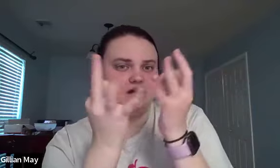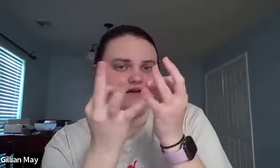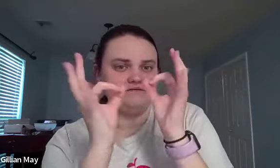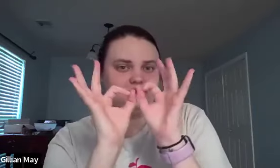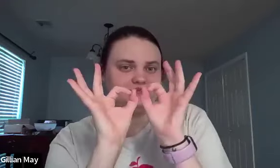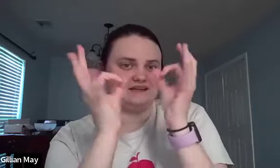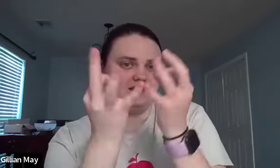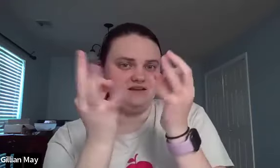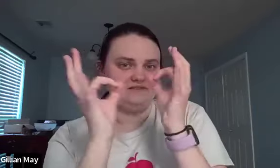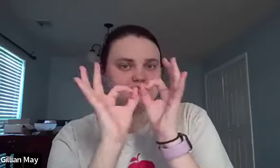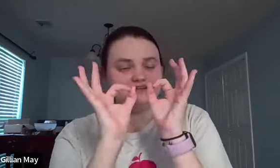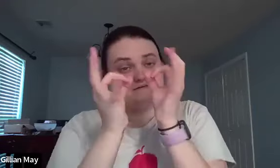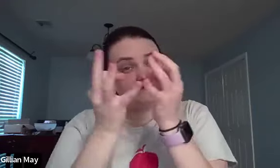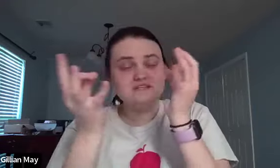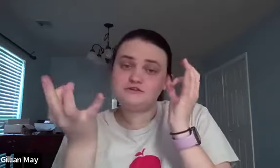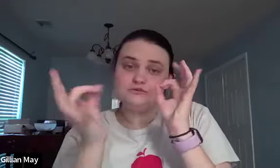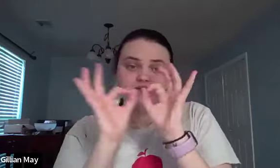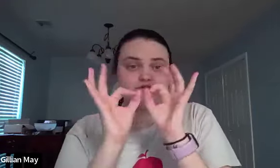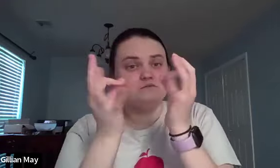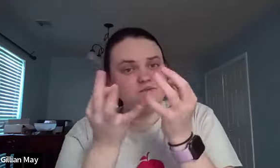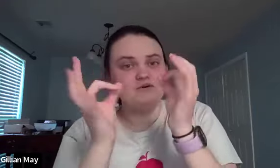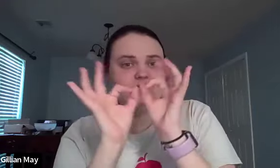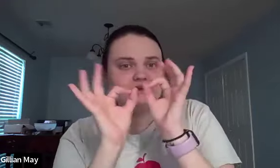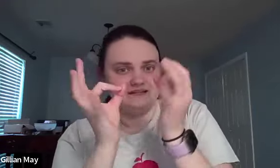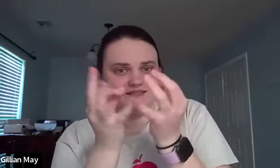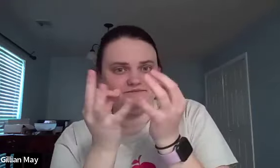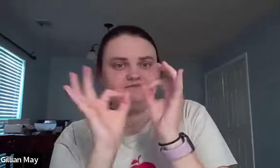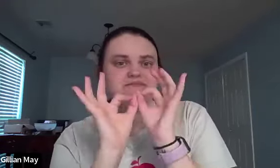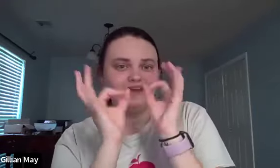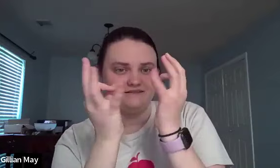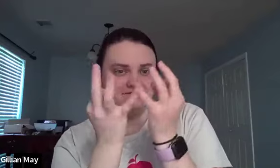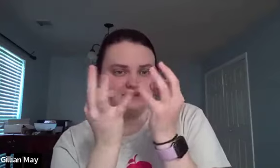why our family is like kind of like this, because a family is a group. It's a group of people all connected. Family.